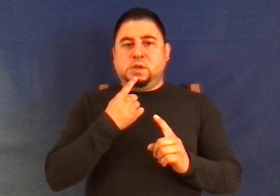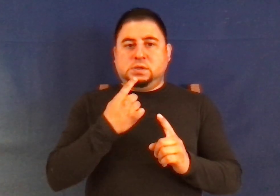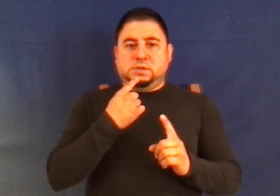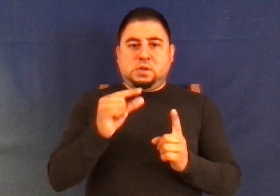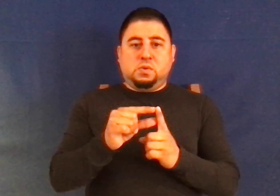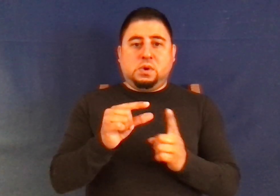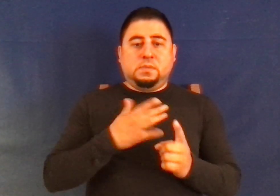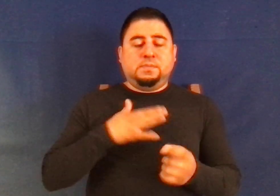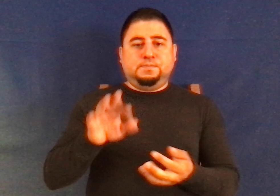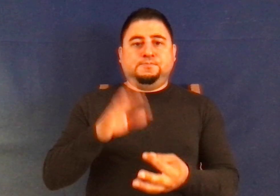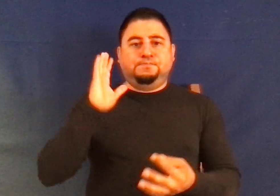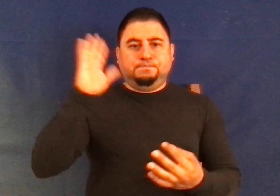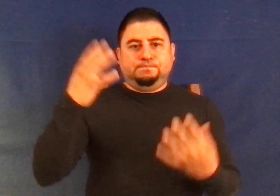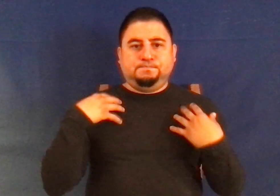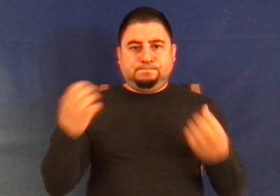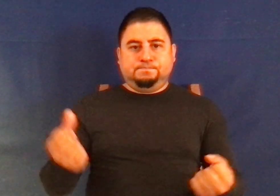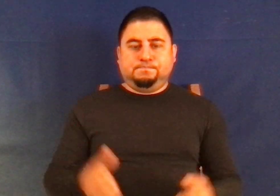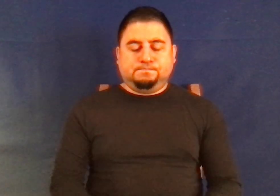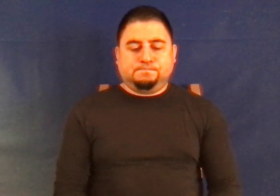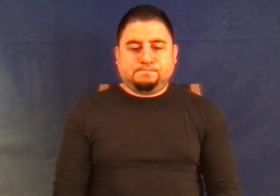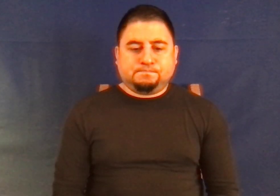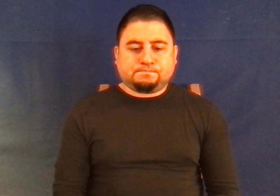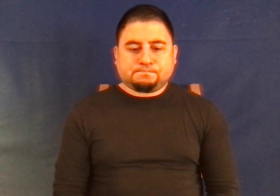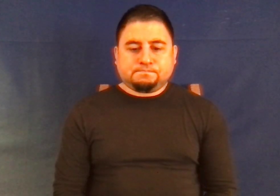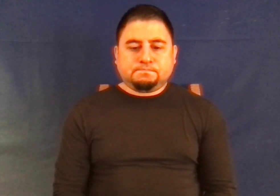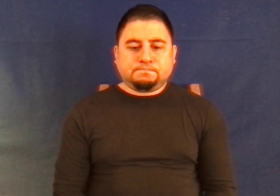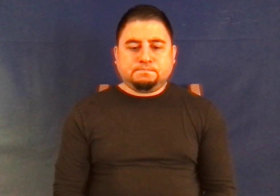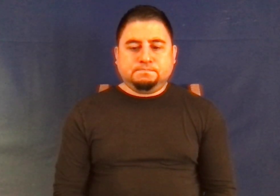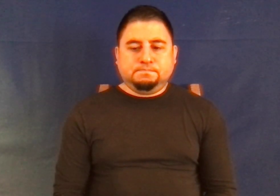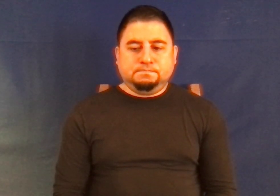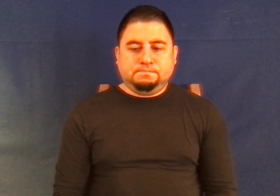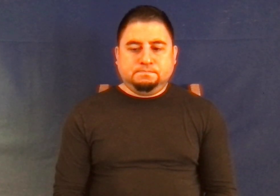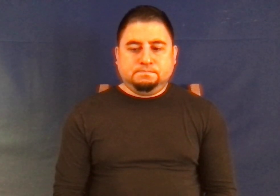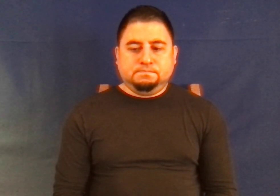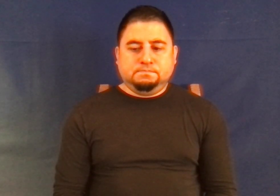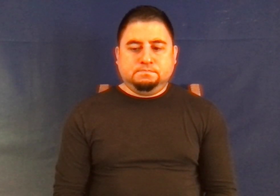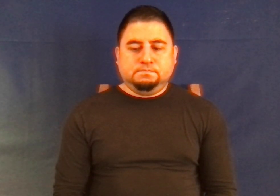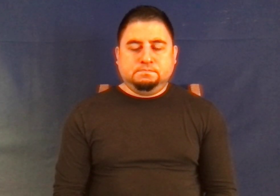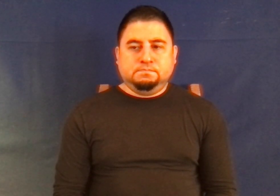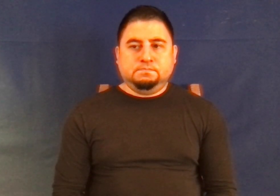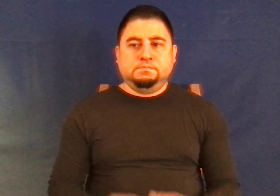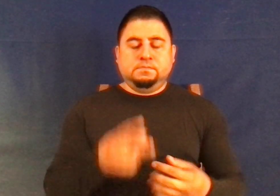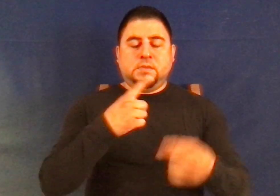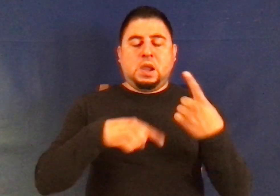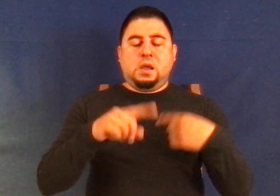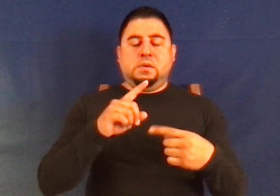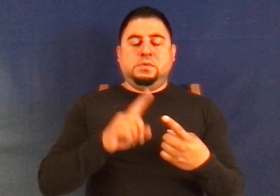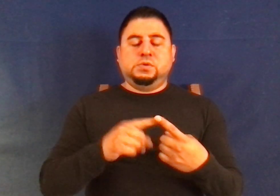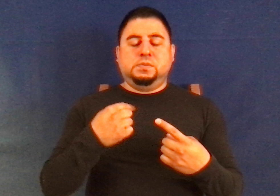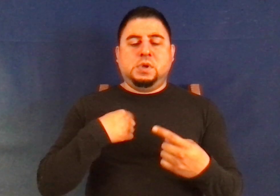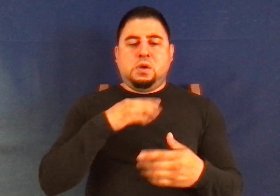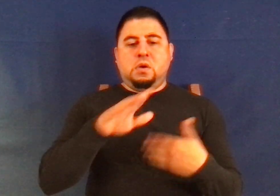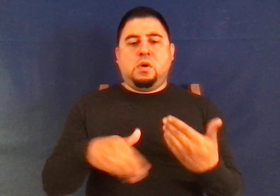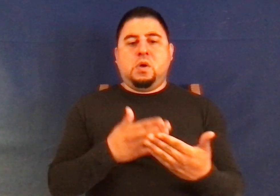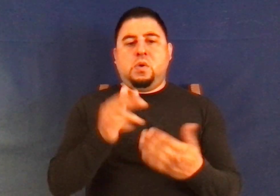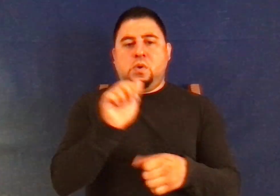say the word and my soul shall be healed. Come to me, all who labor and